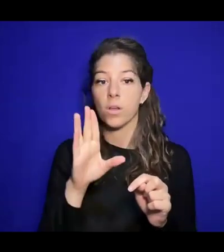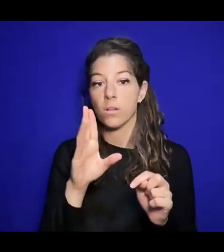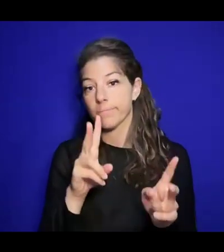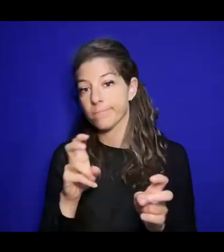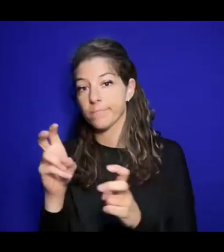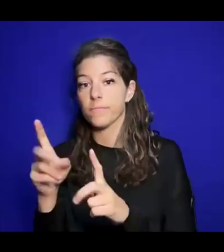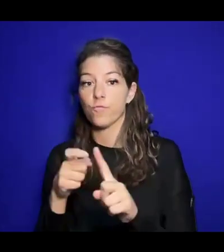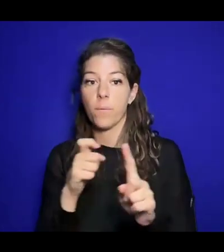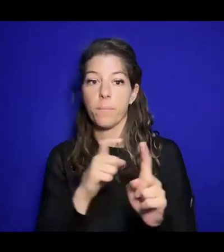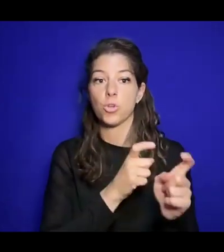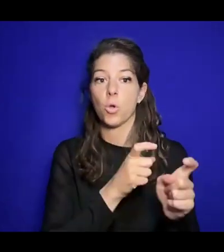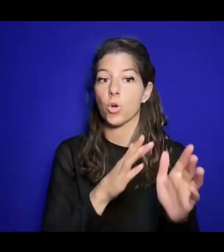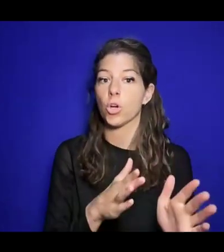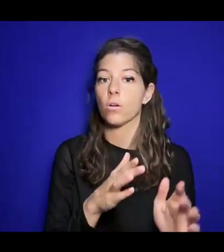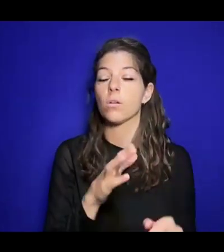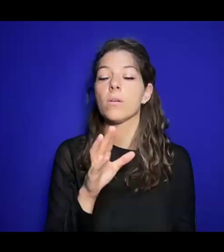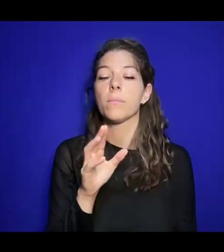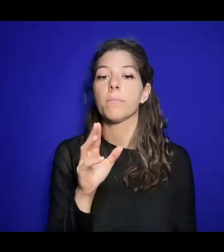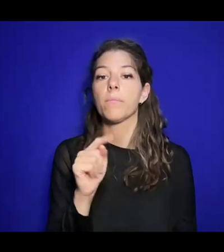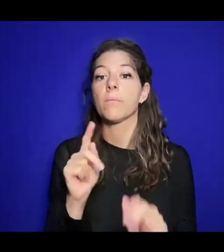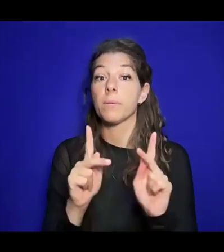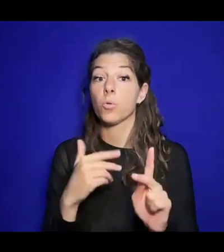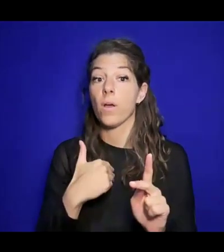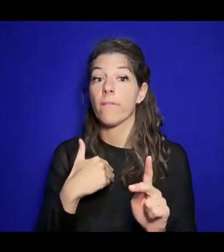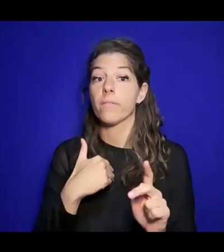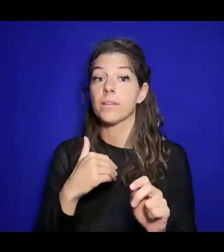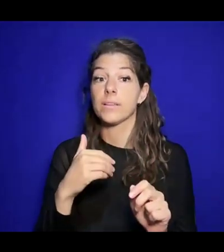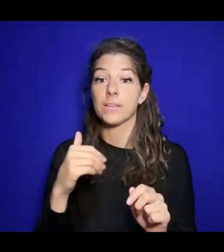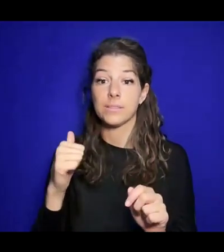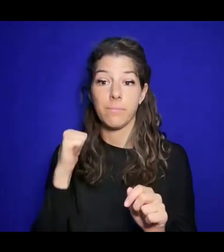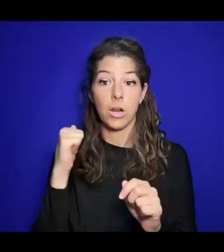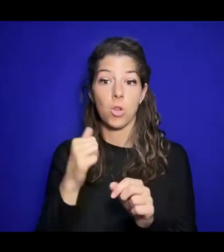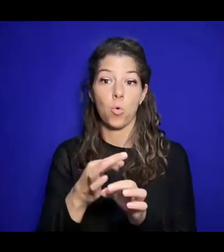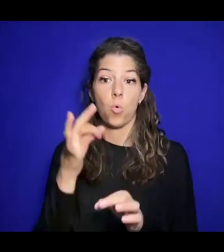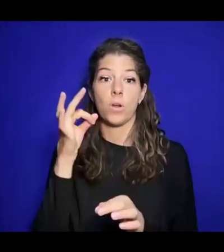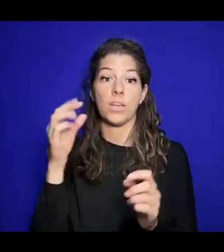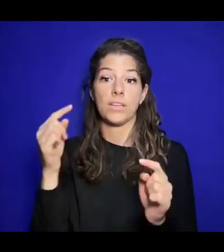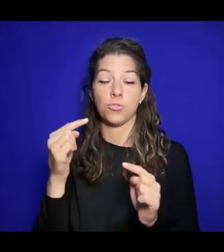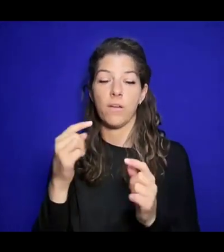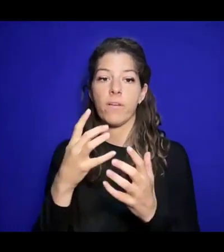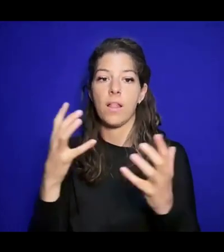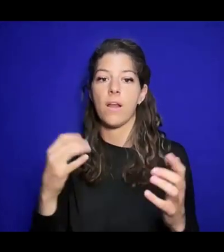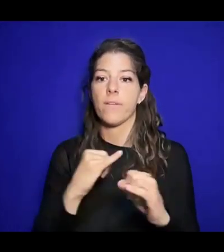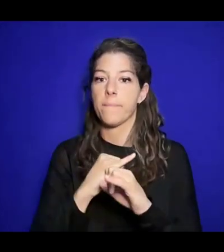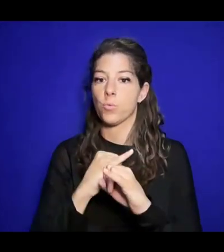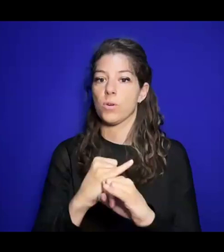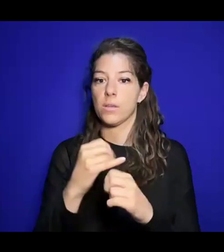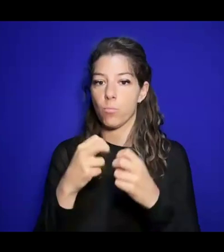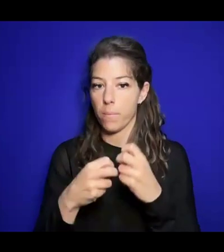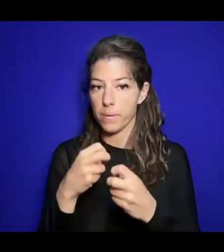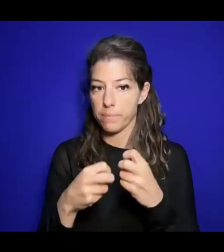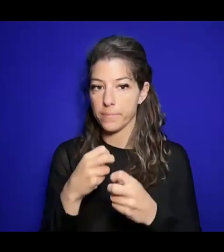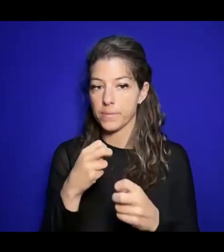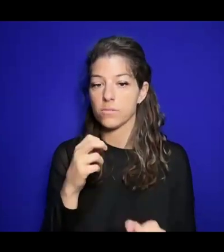from a donor. But people who have spinal cord injury have a lot of immunity problems.